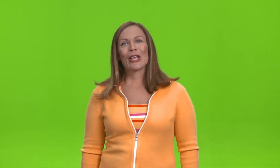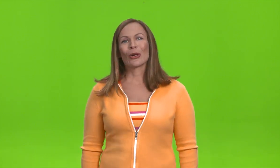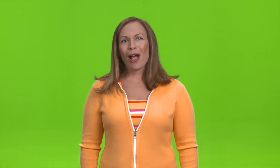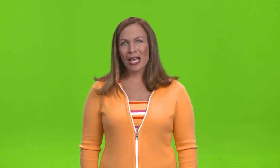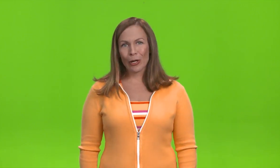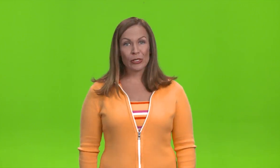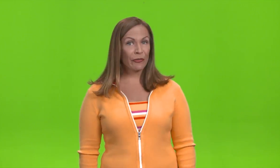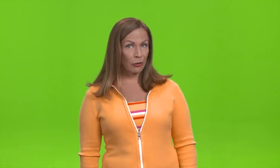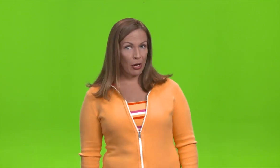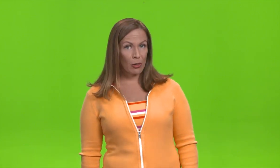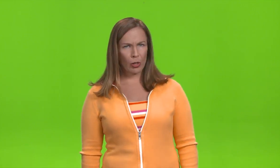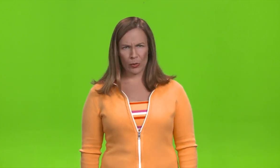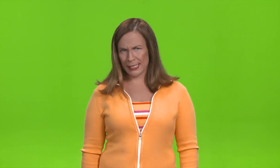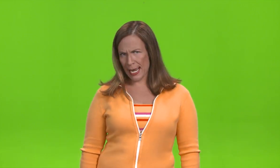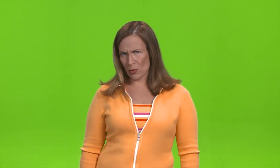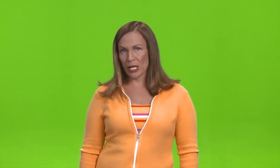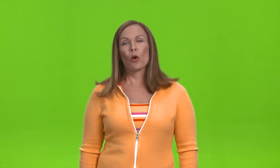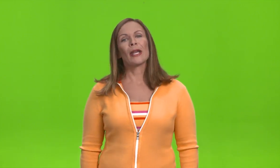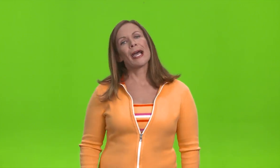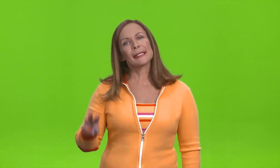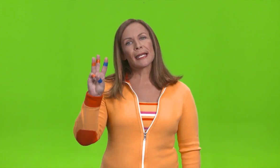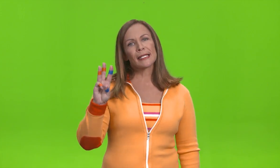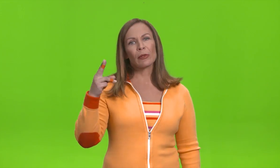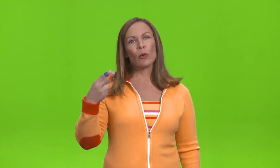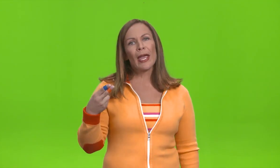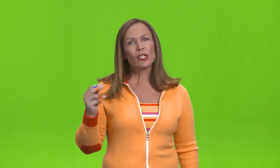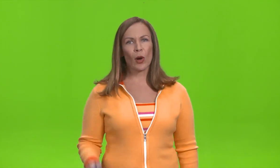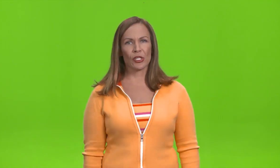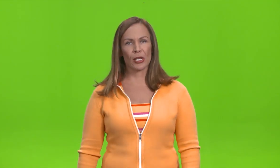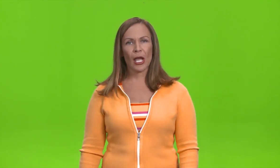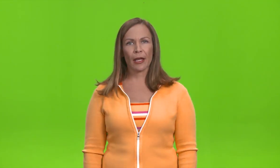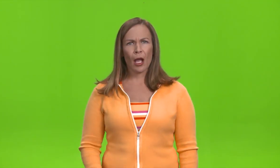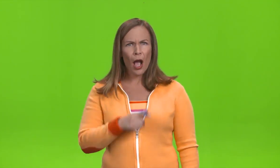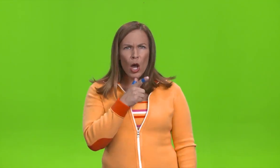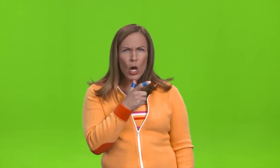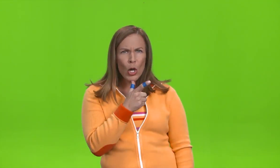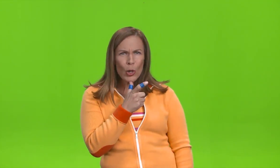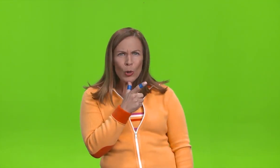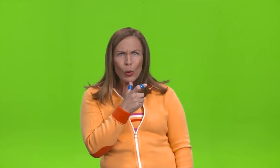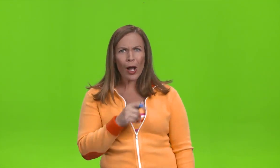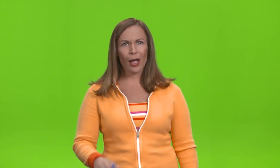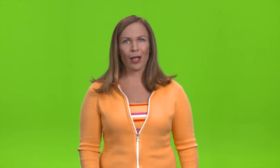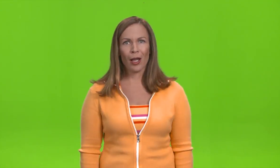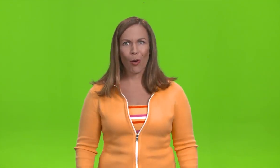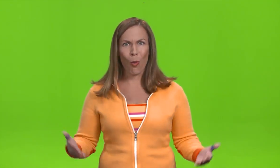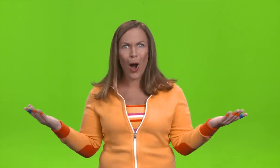Your eyebrows furrow or go down when asking a WH question like, who?